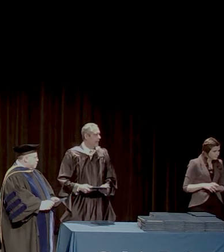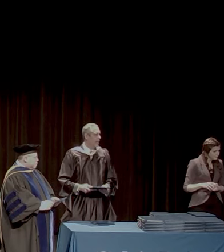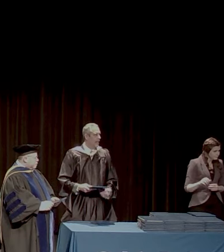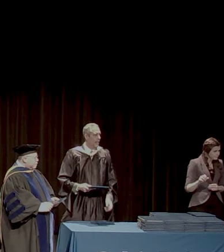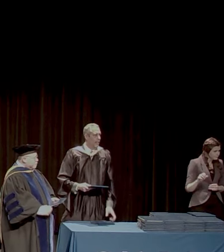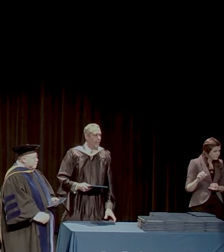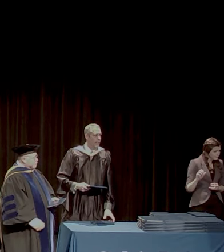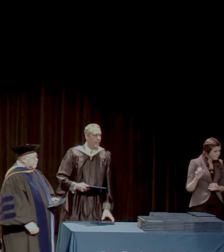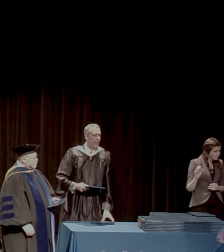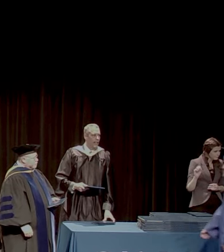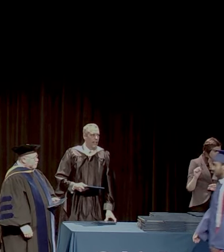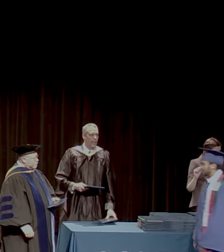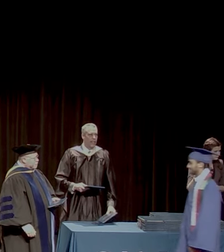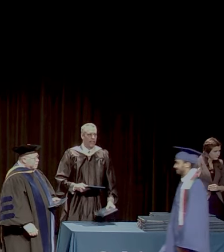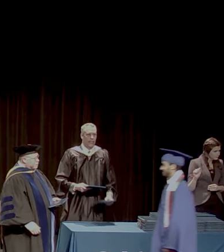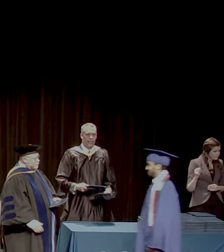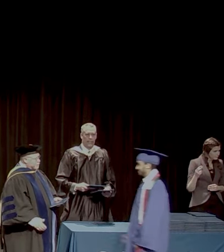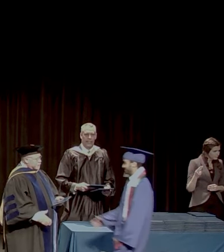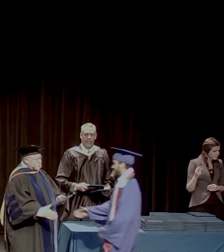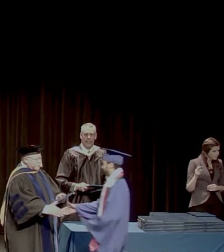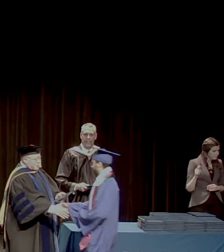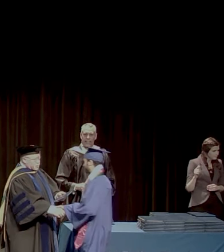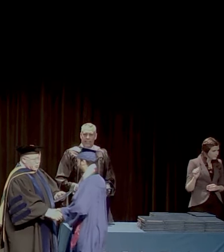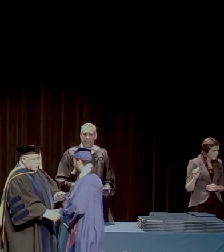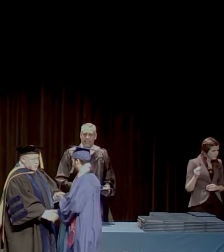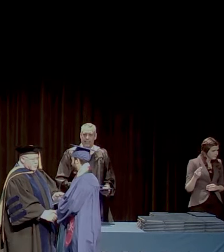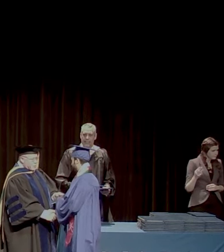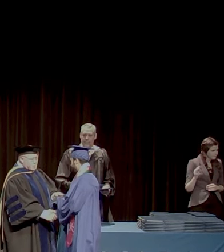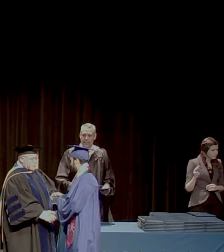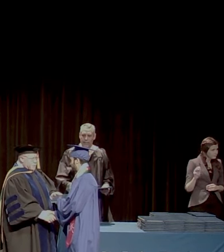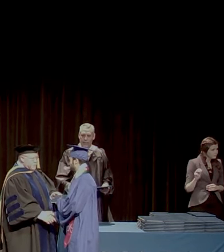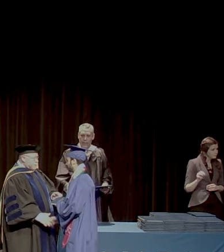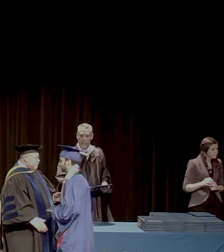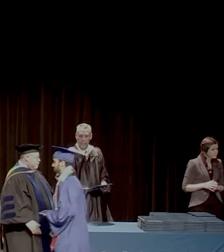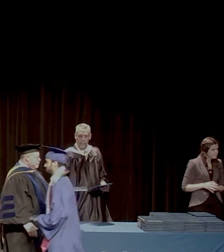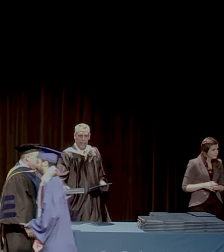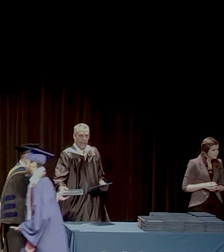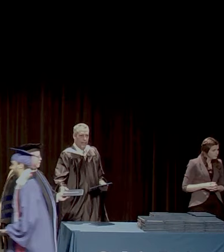Saleh Al-Amri, Associate in Applied Science, Simulation Technology.